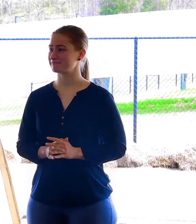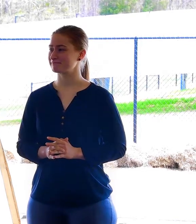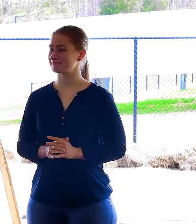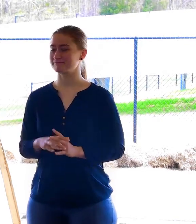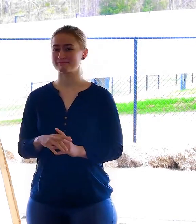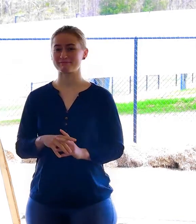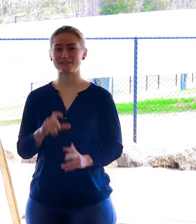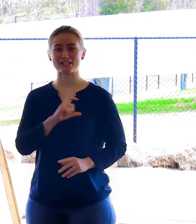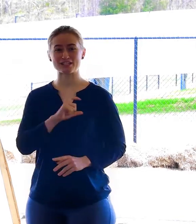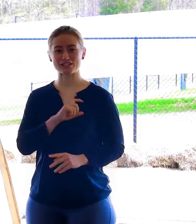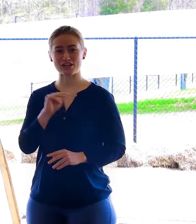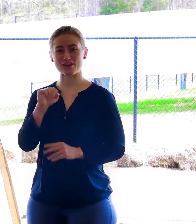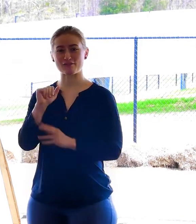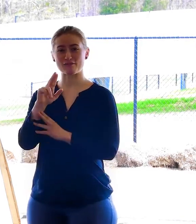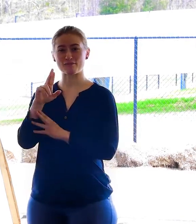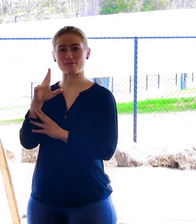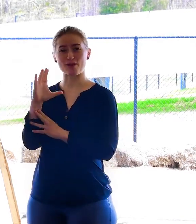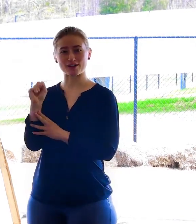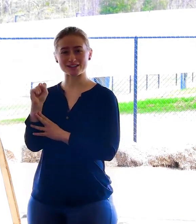Sheriff Marcus Harris is here.